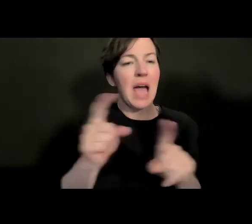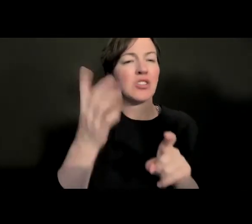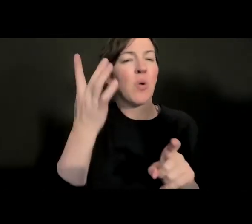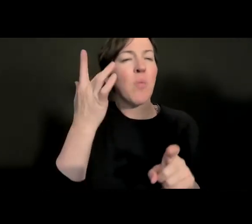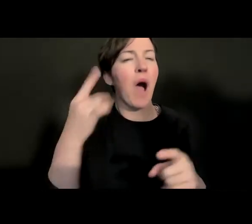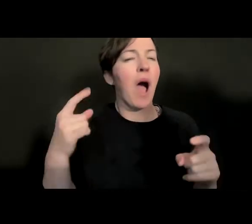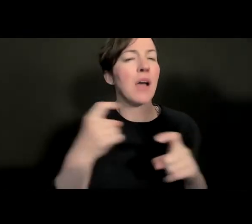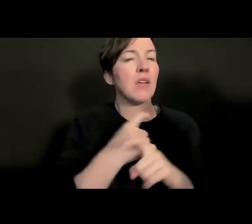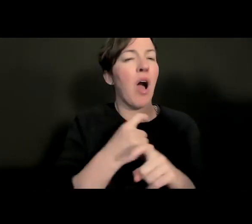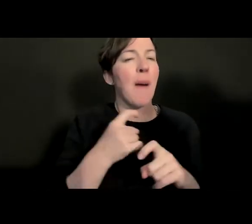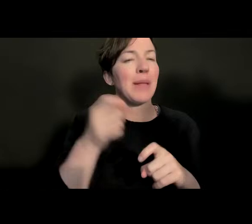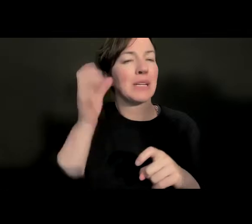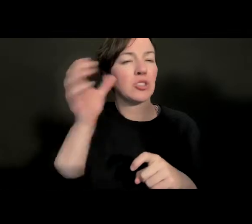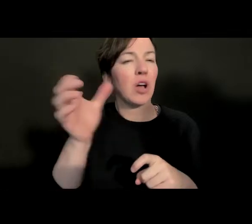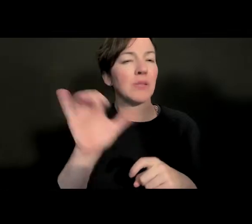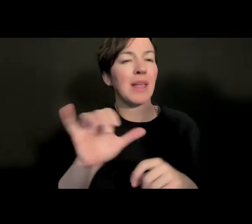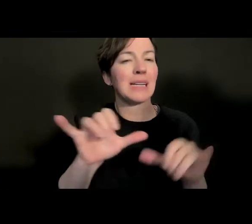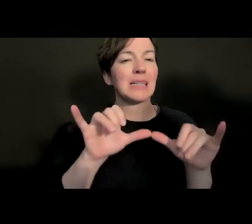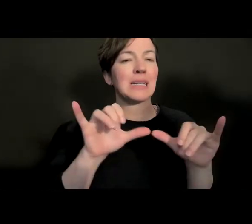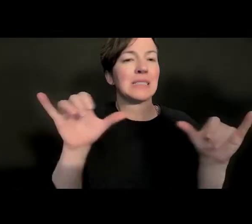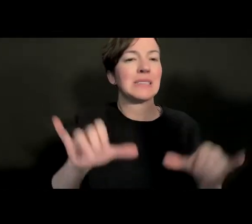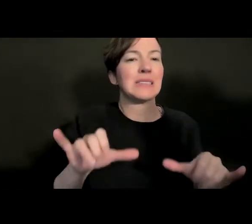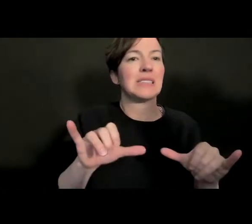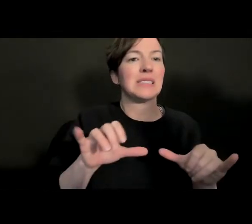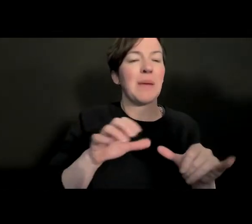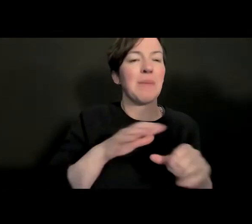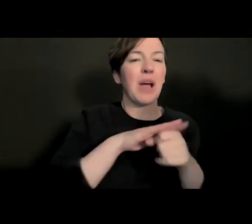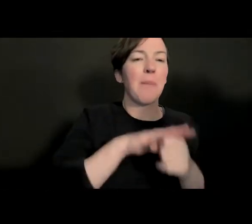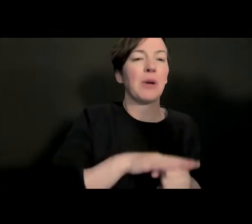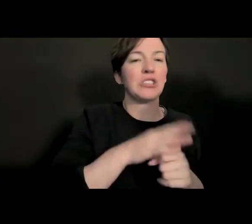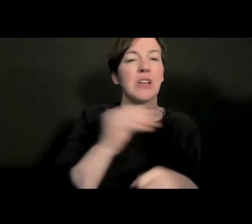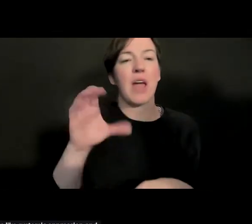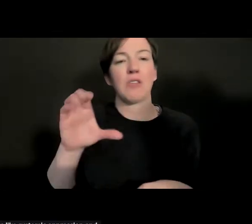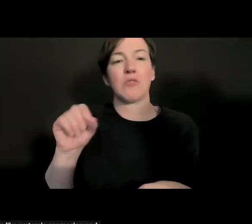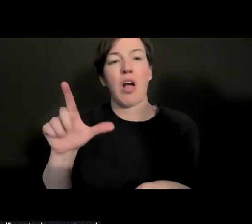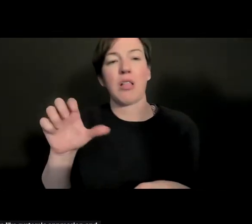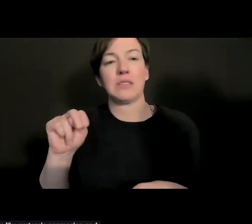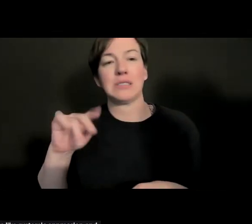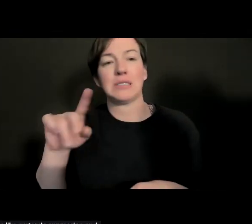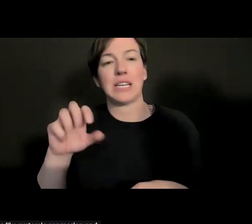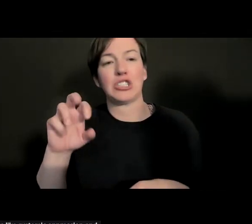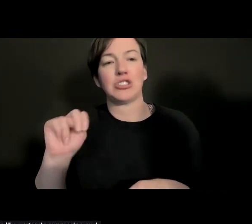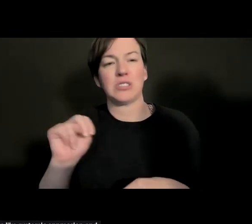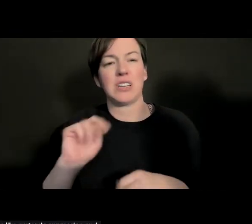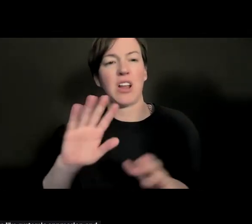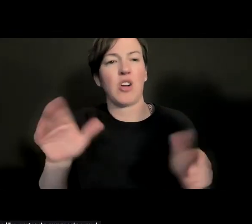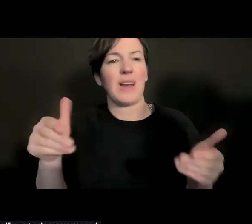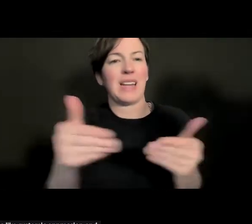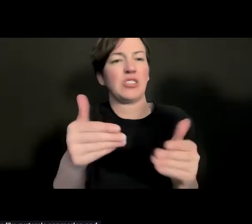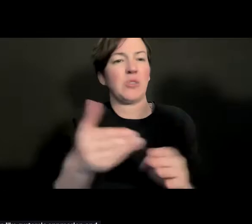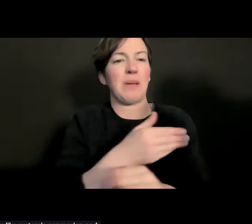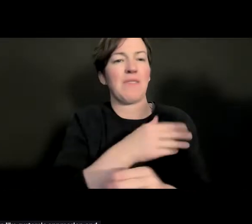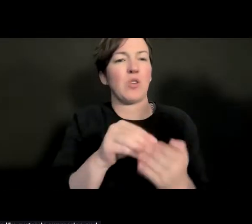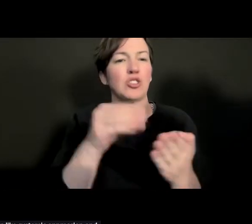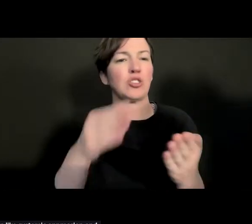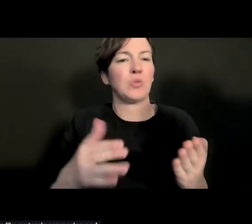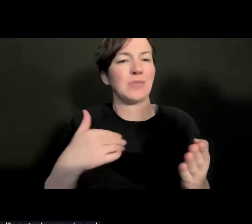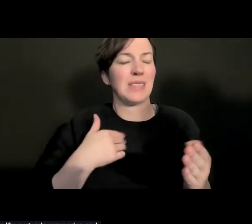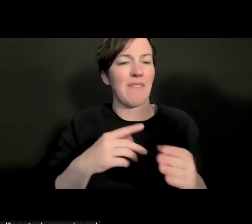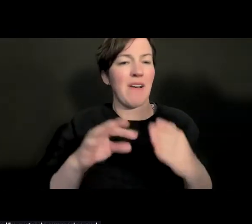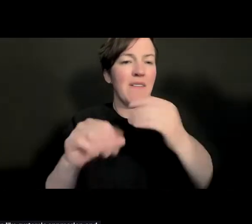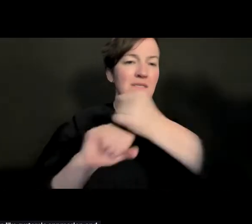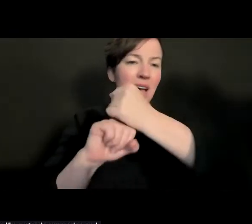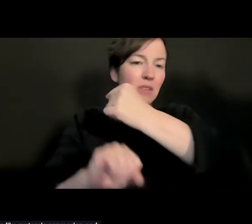complex concepts like systemic oppression and colonization are introduced before students have foundational